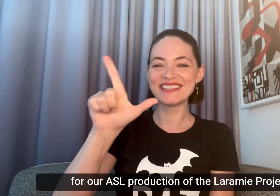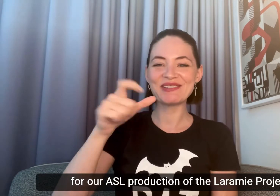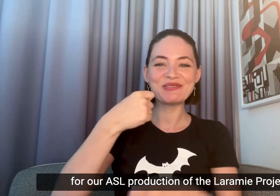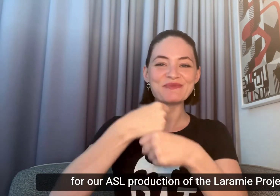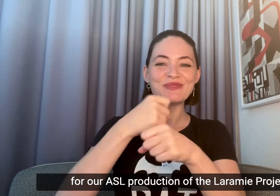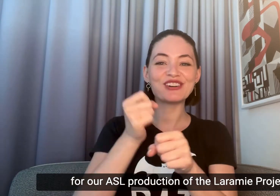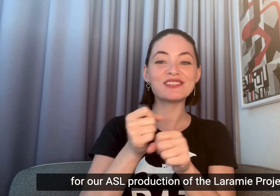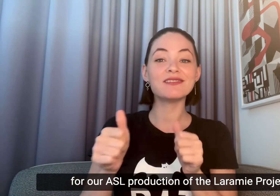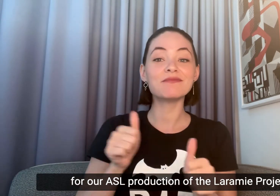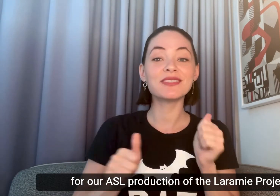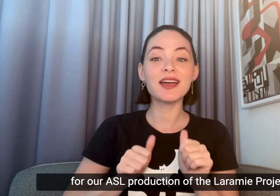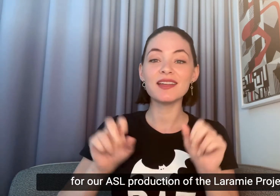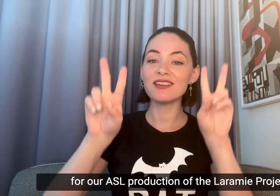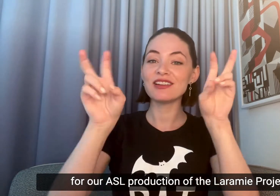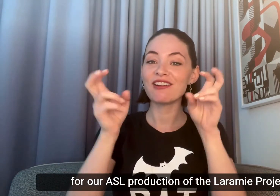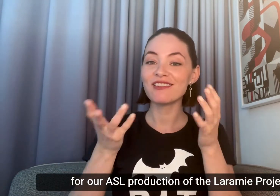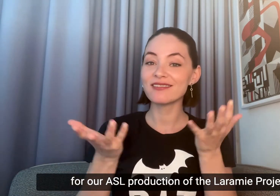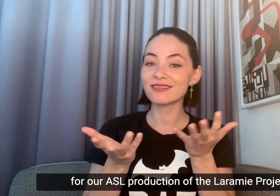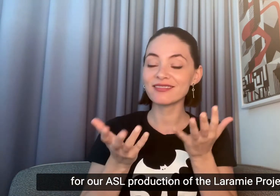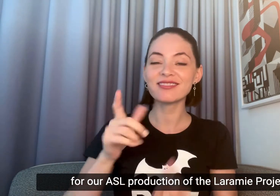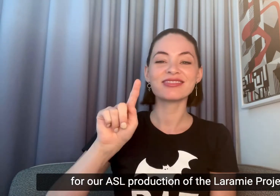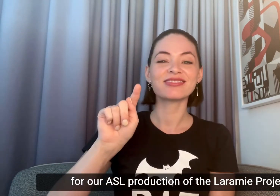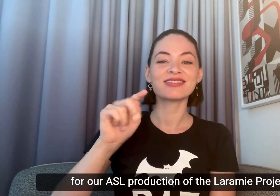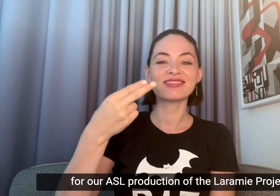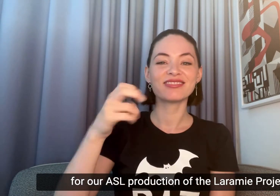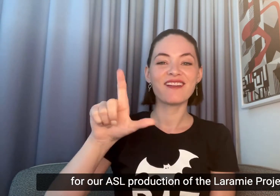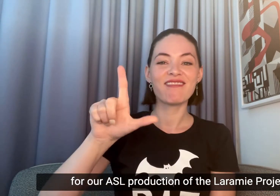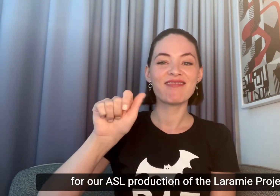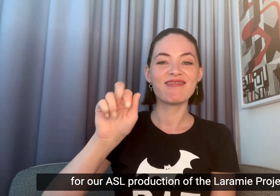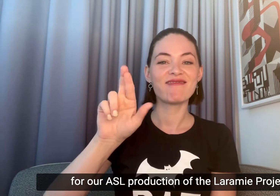ASL production of the Laramie project.